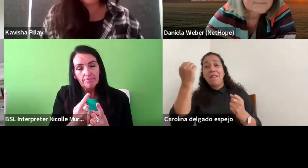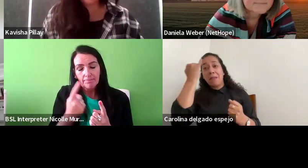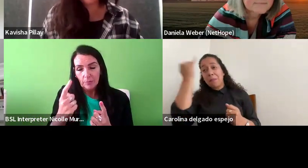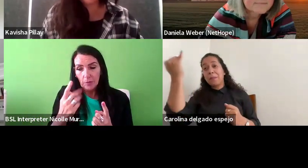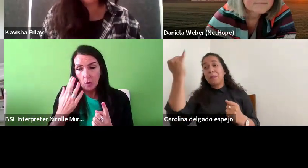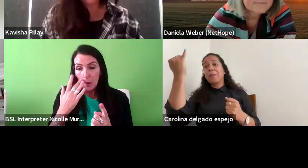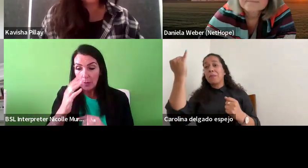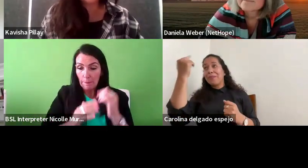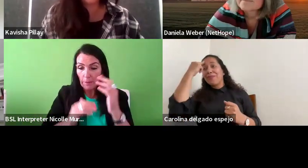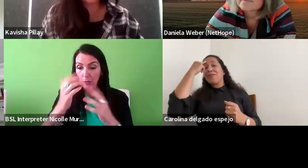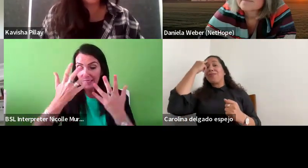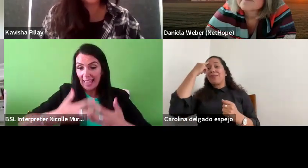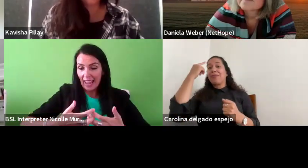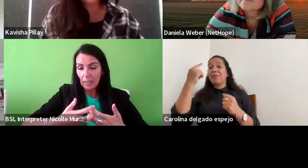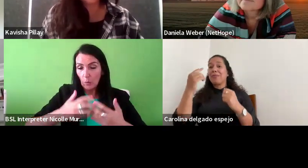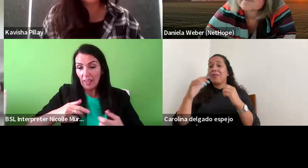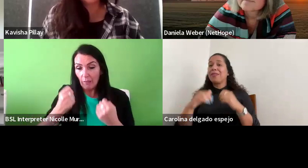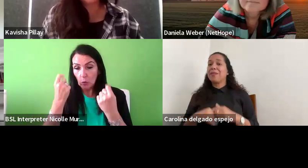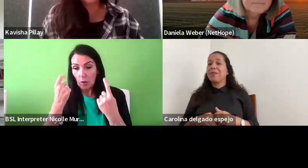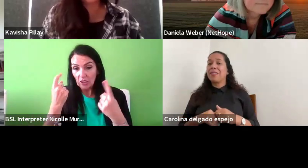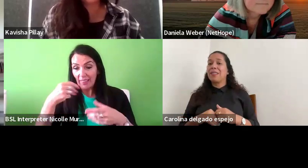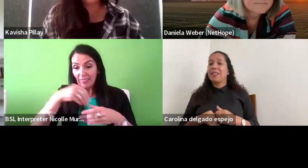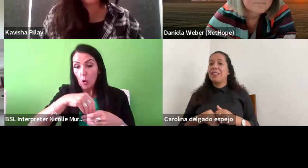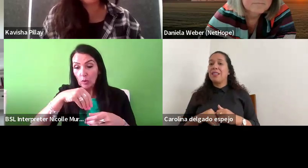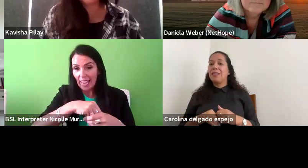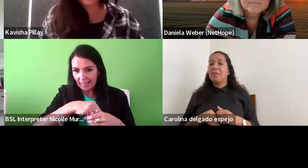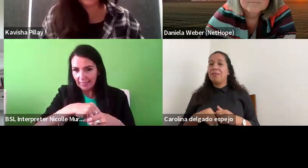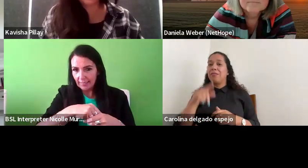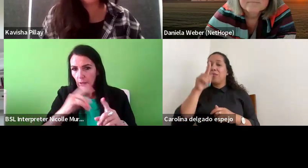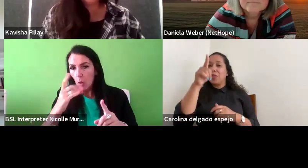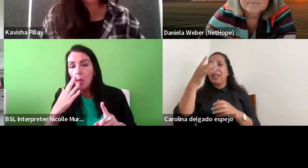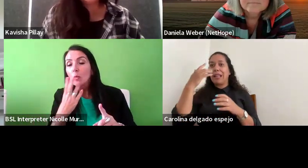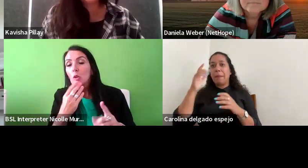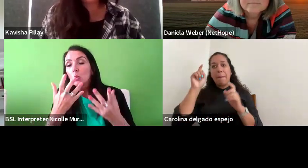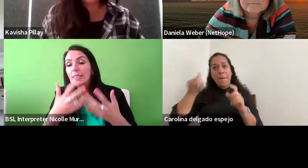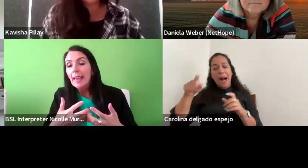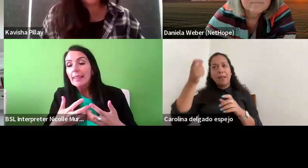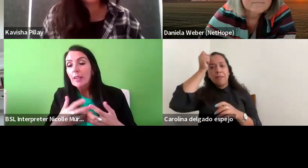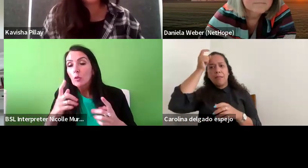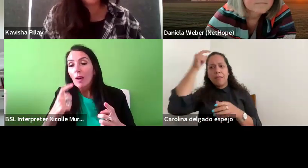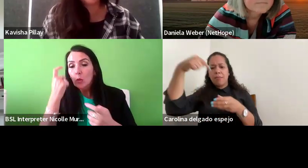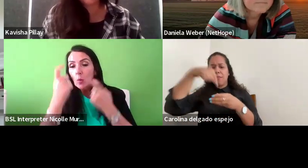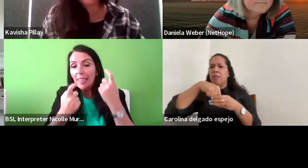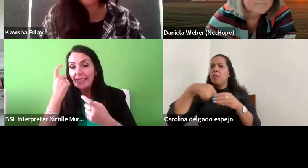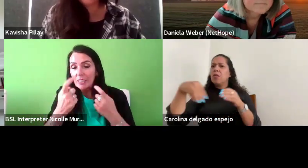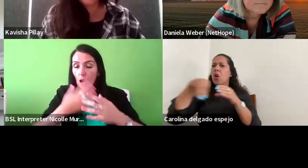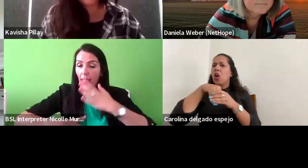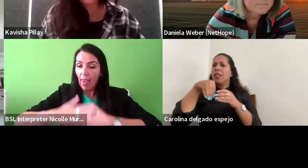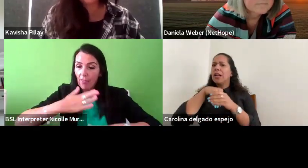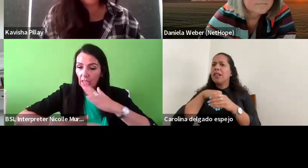building technology, we always need to understand the context that this technology is going to be used in. We need to give consideration to the